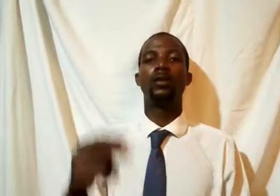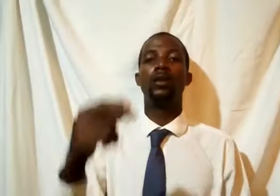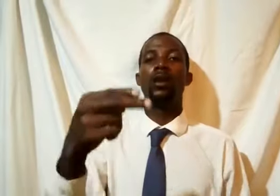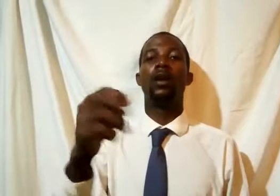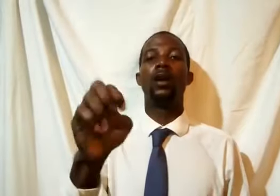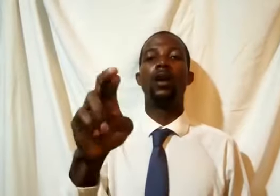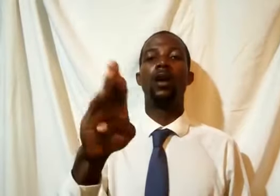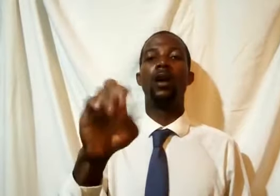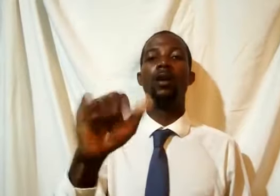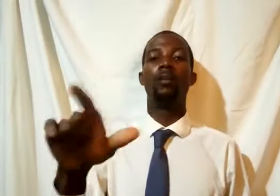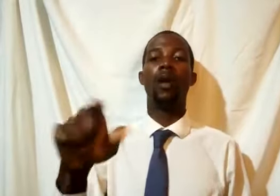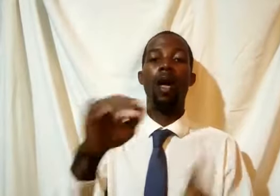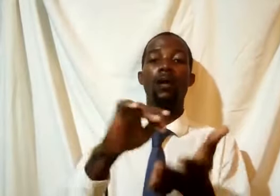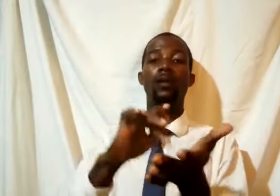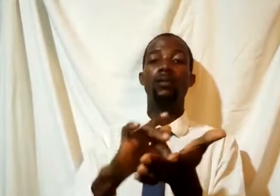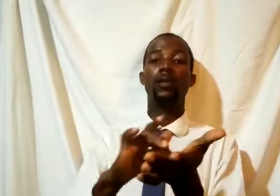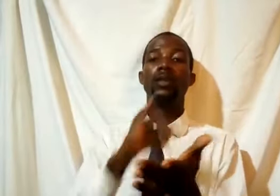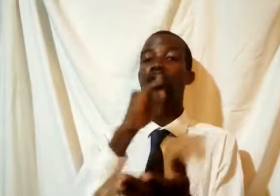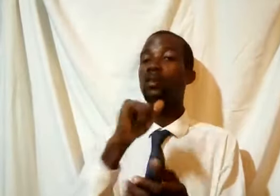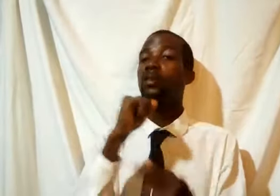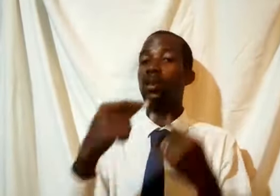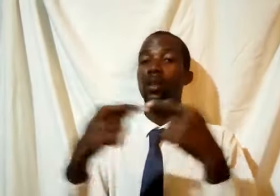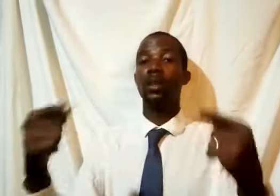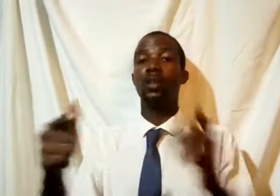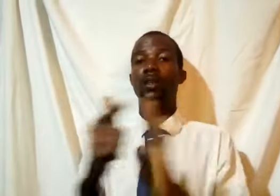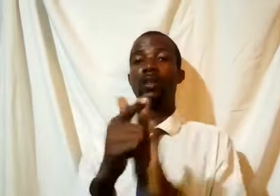against the law, that is, it is not illegal.